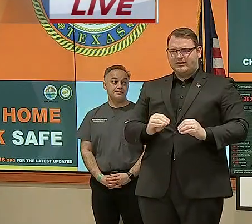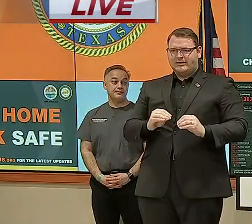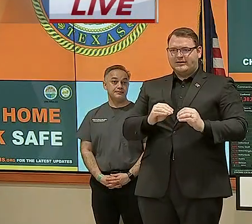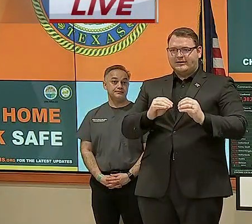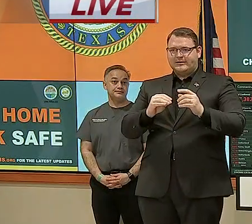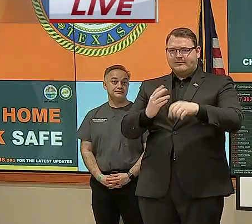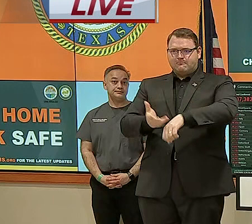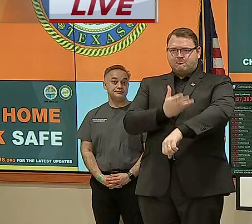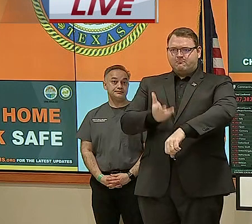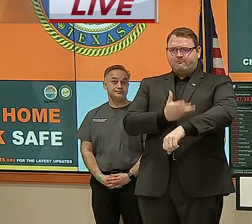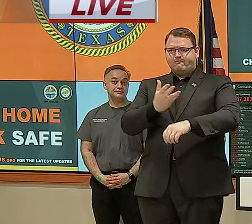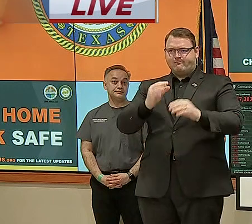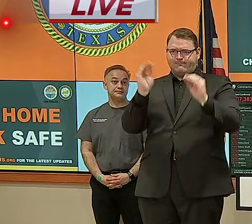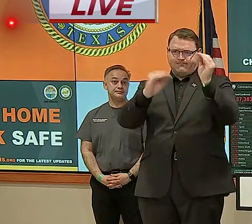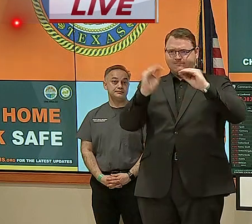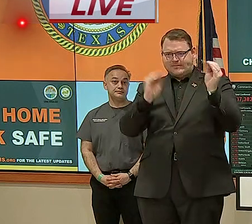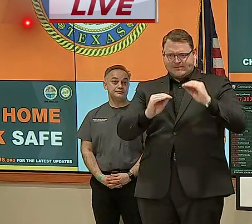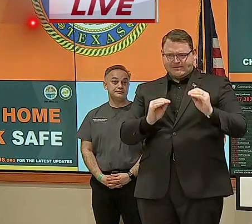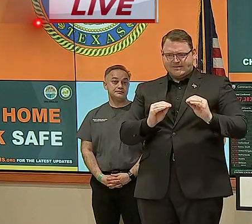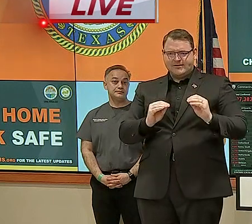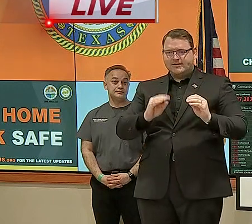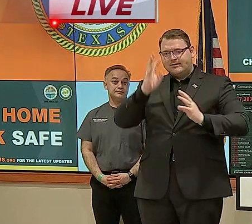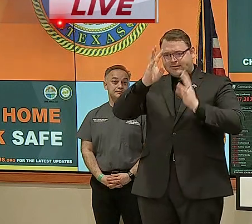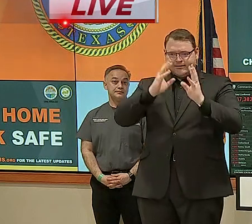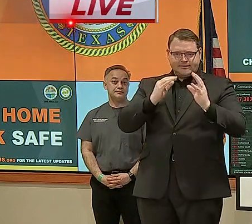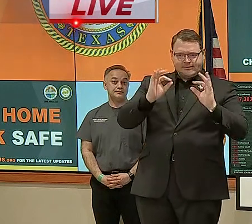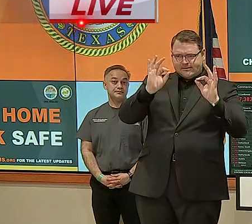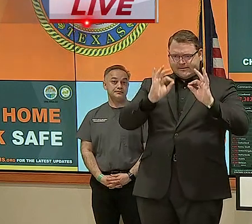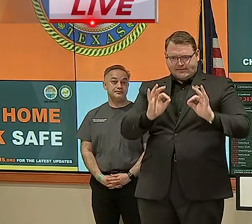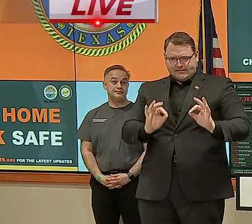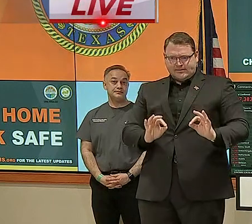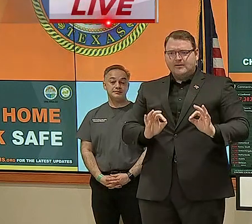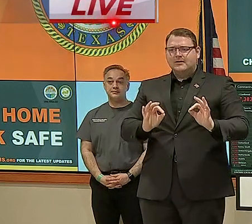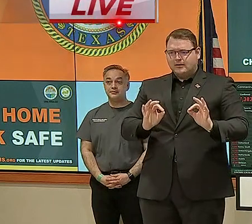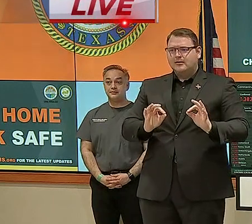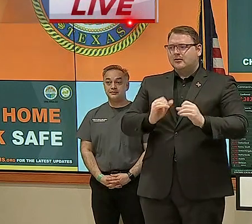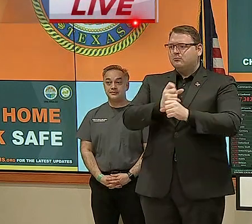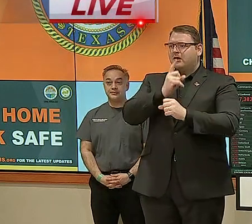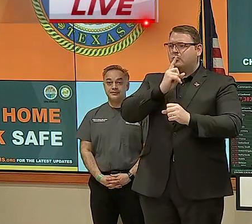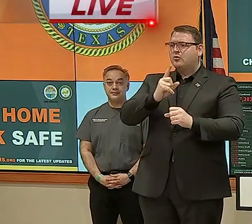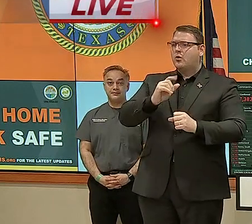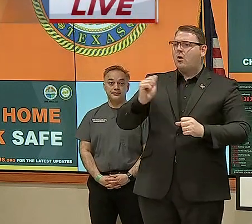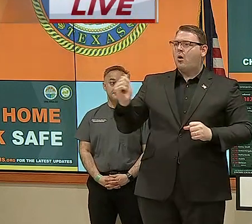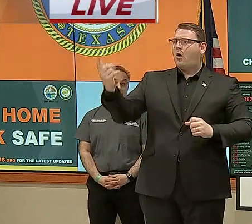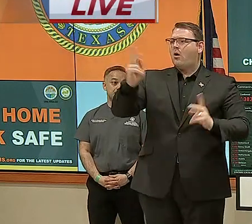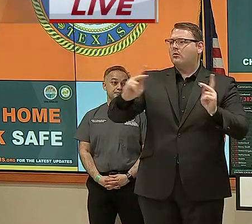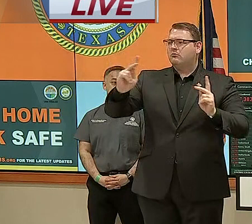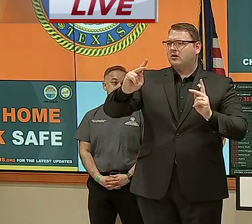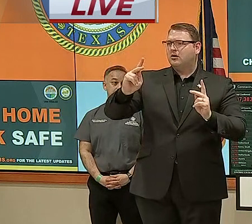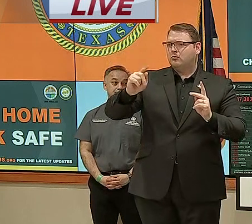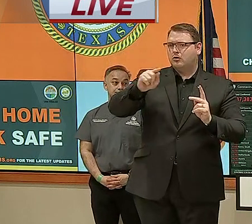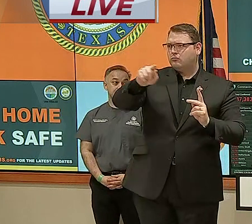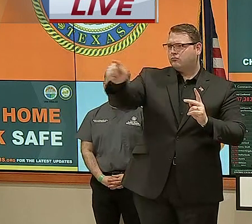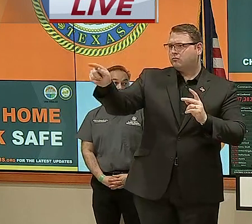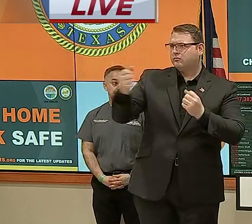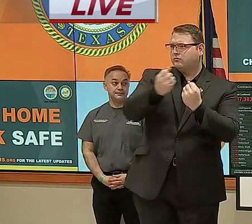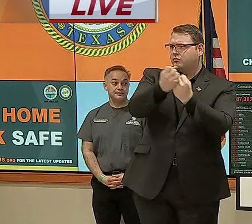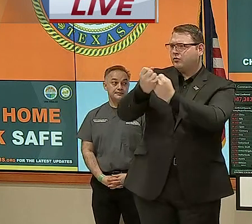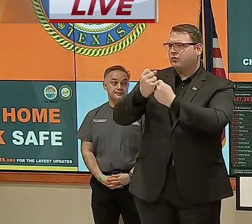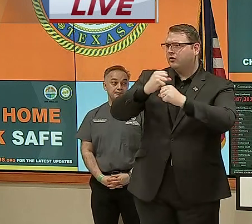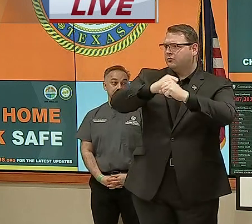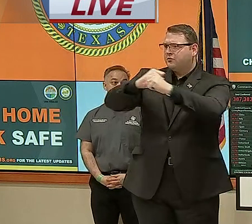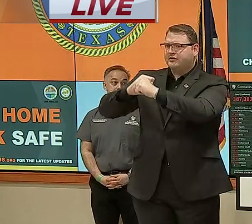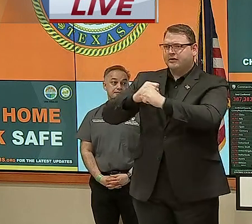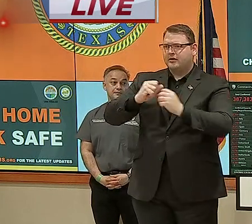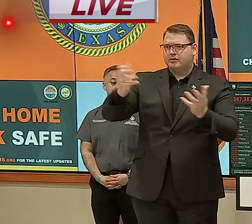into yesterday, making sure we're talking to all the stakeholders. The big point and what this order communicates and what I want to